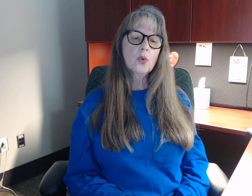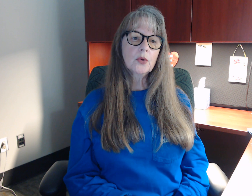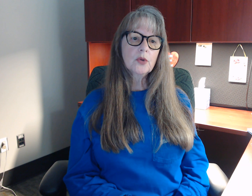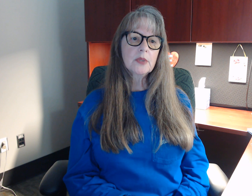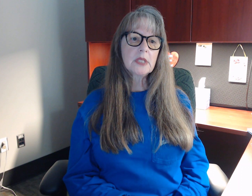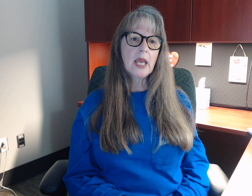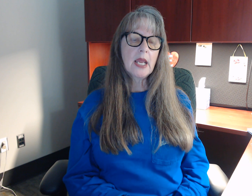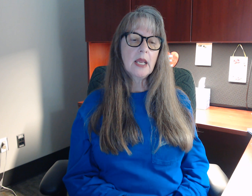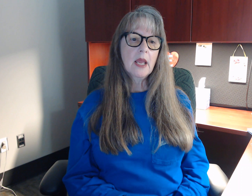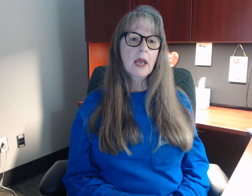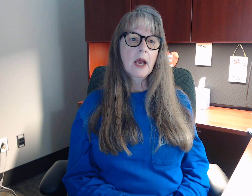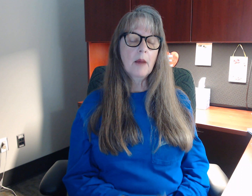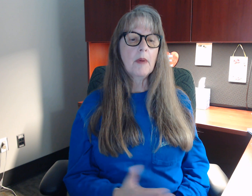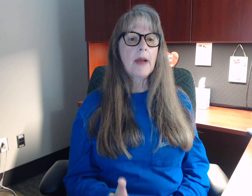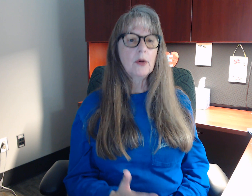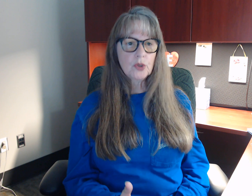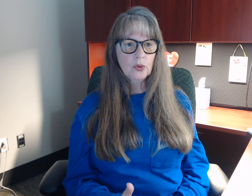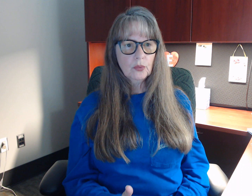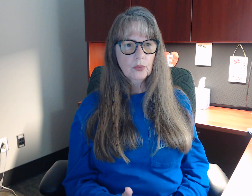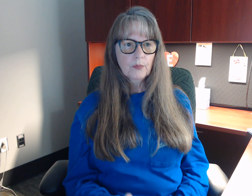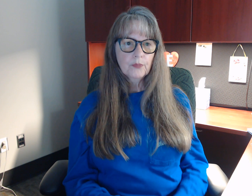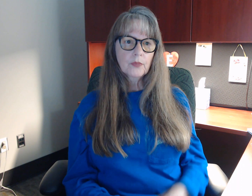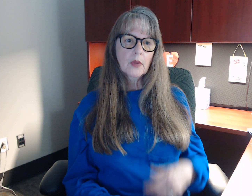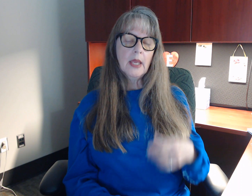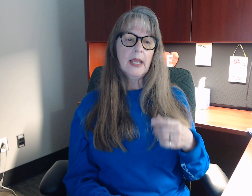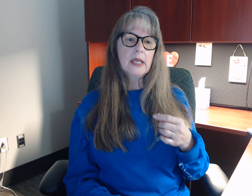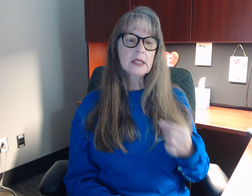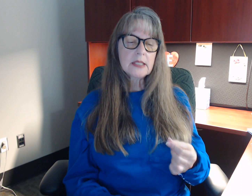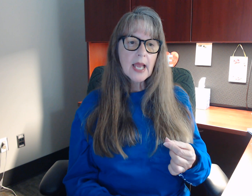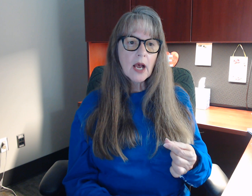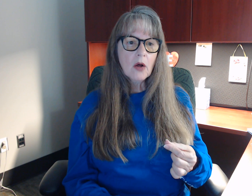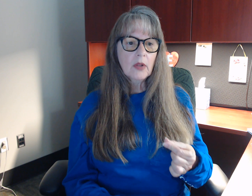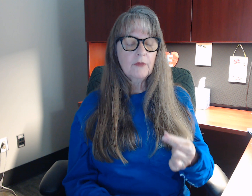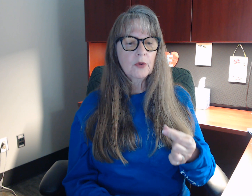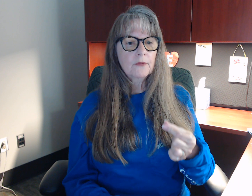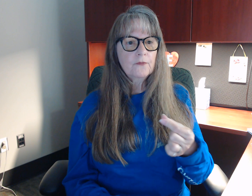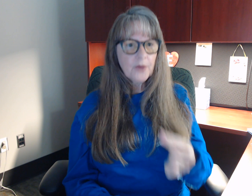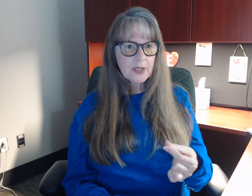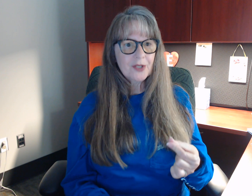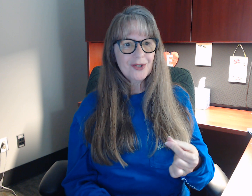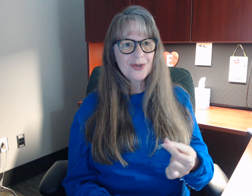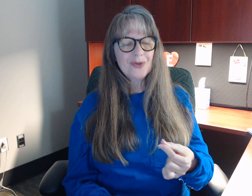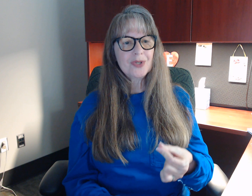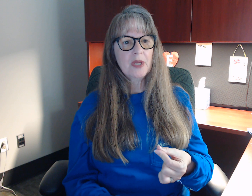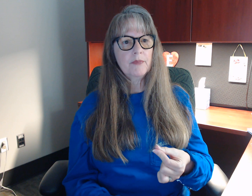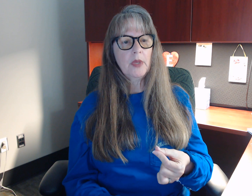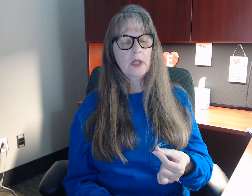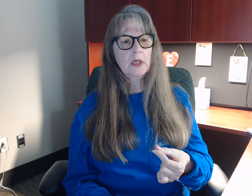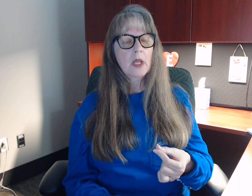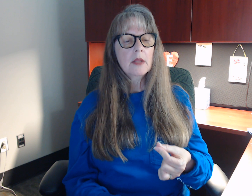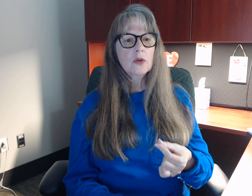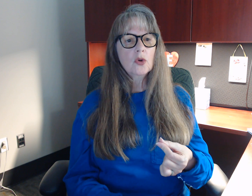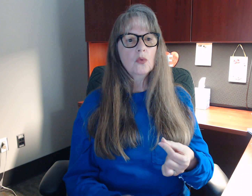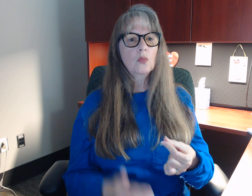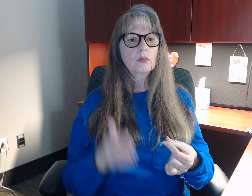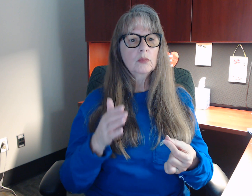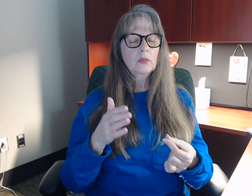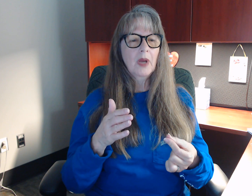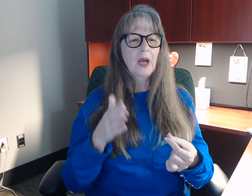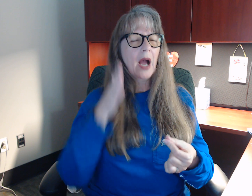you would say, I'm about to. In ASL, if you're fixin' to do something, I